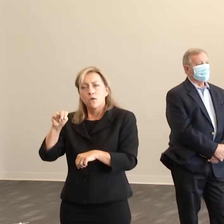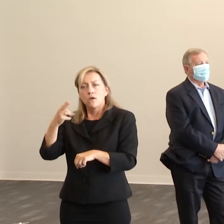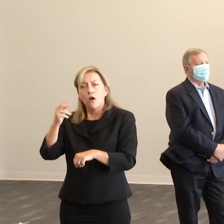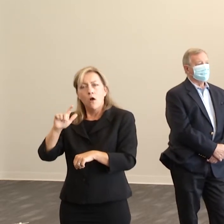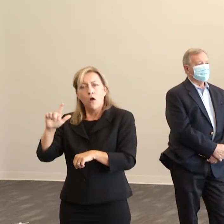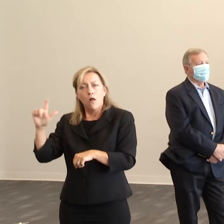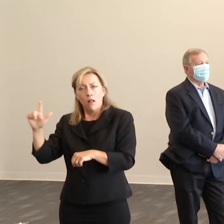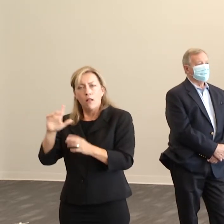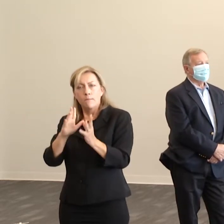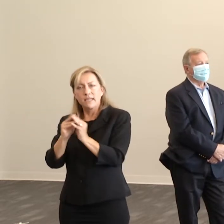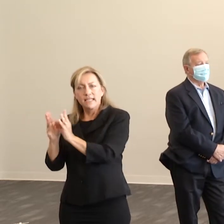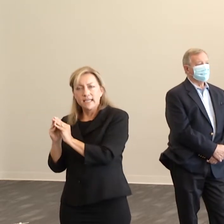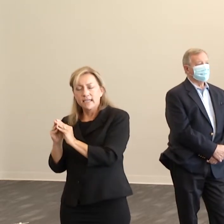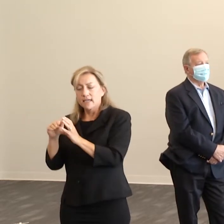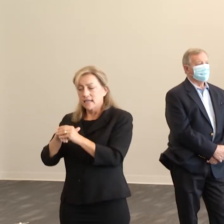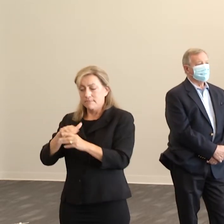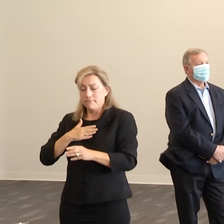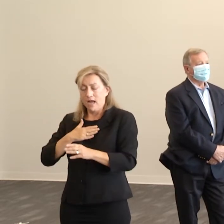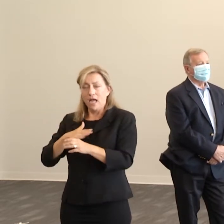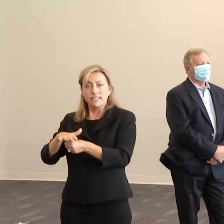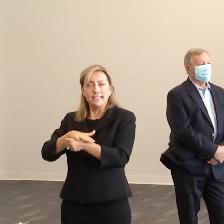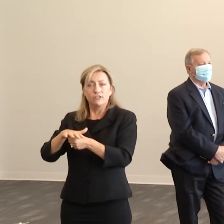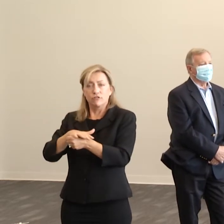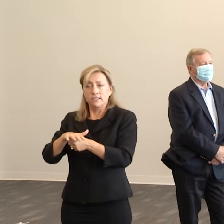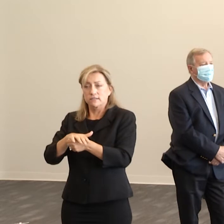district back in late